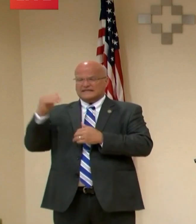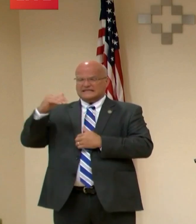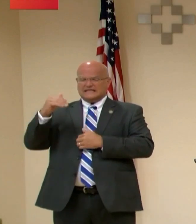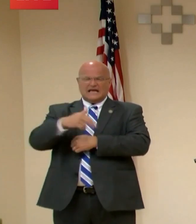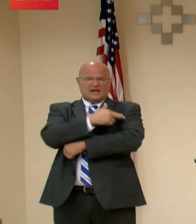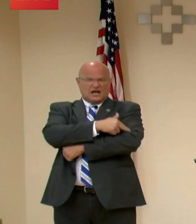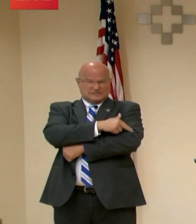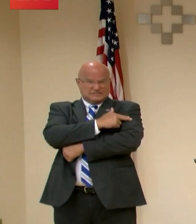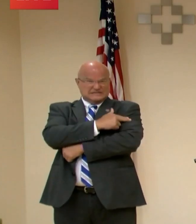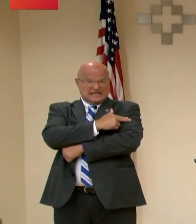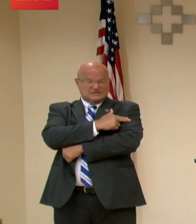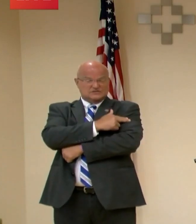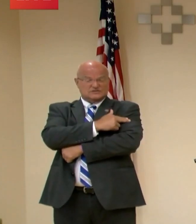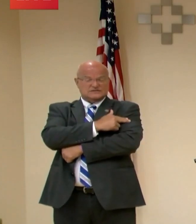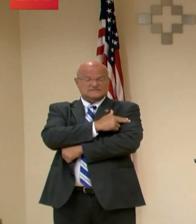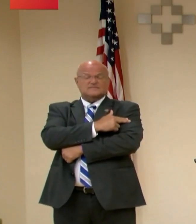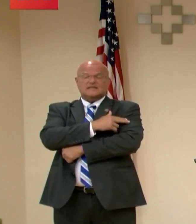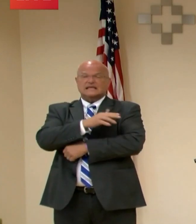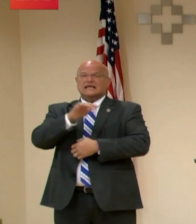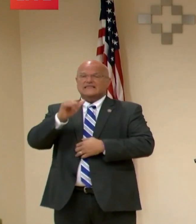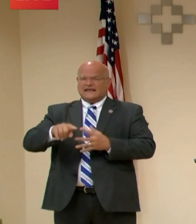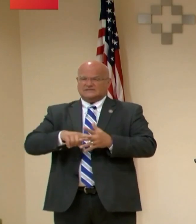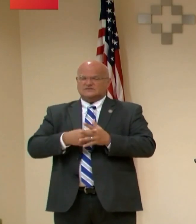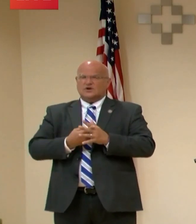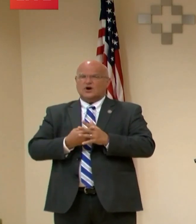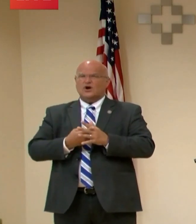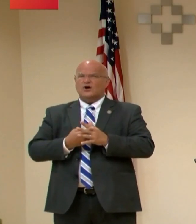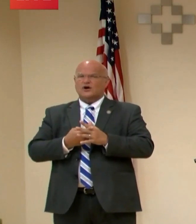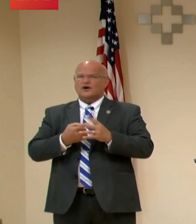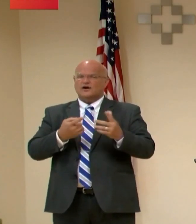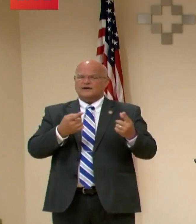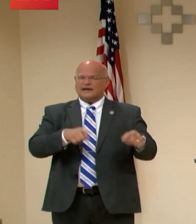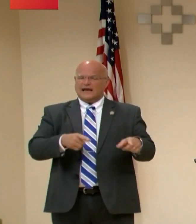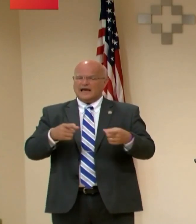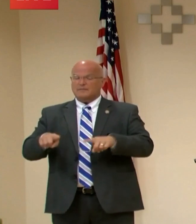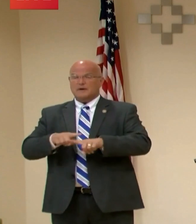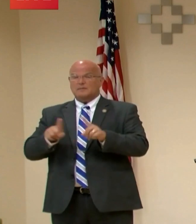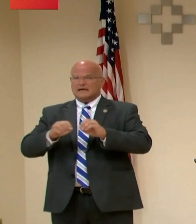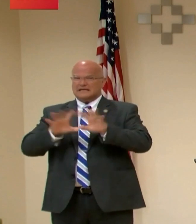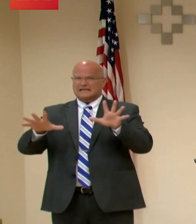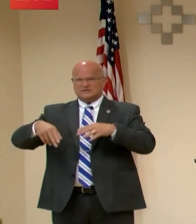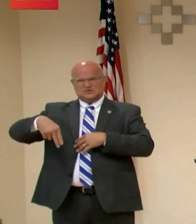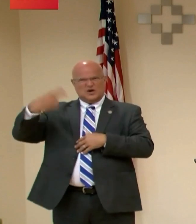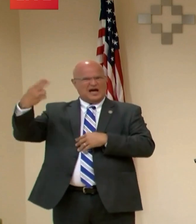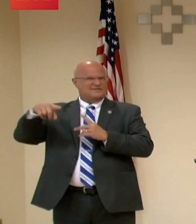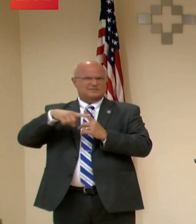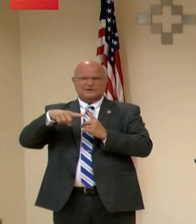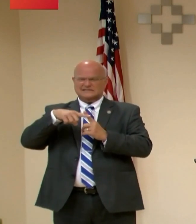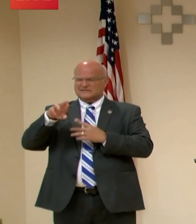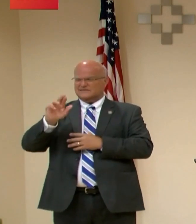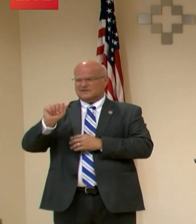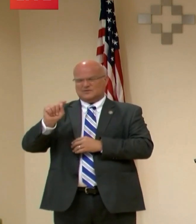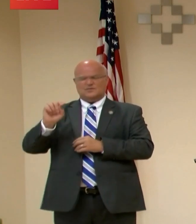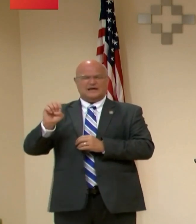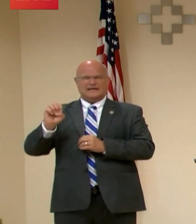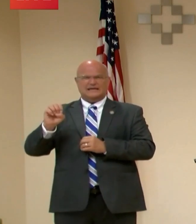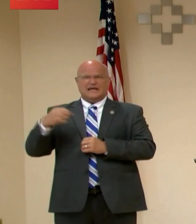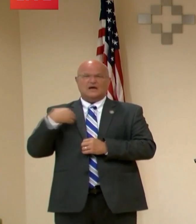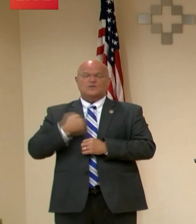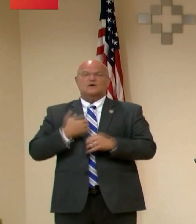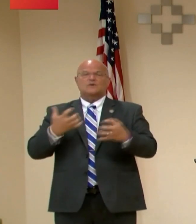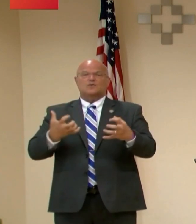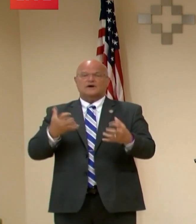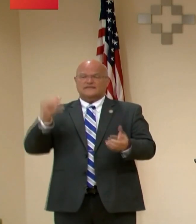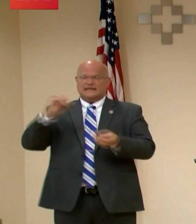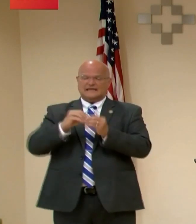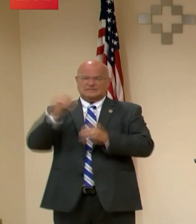decline in hospitalizations, that's starting to come around, but clearly that's too high of a positivity rate. And we want to